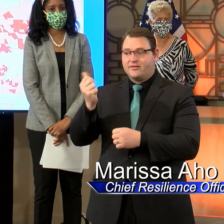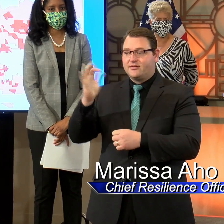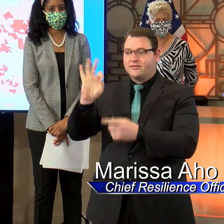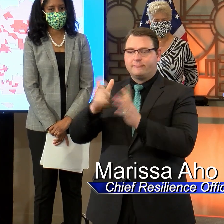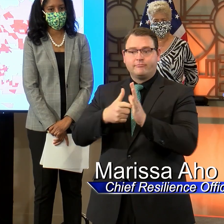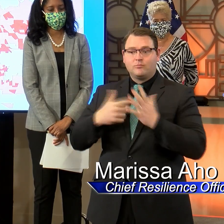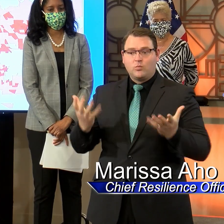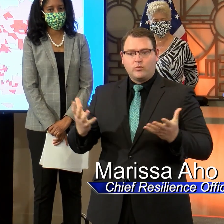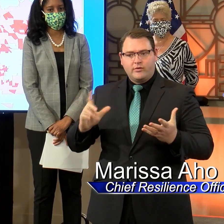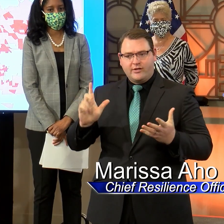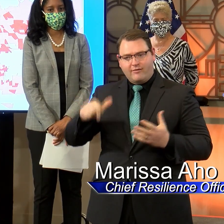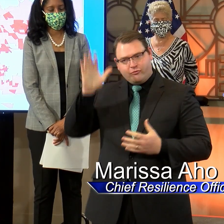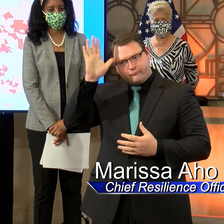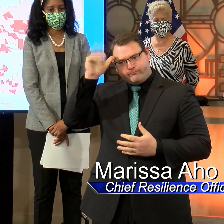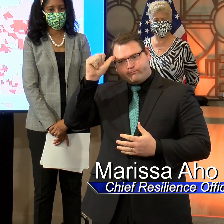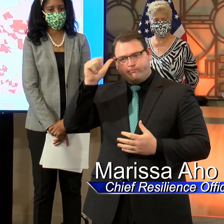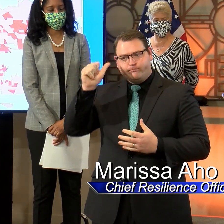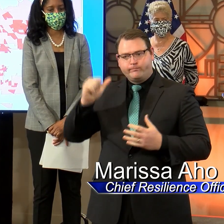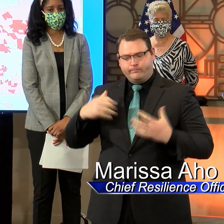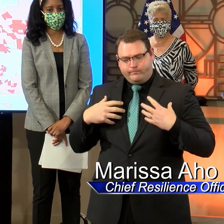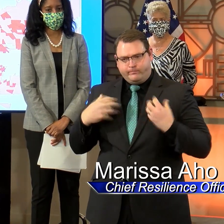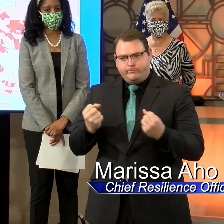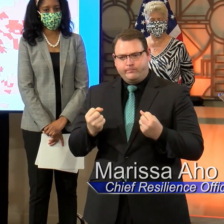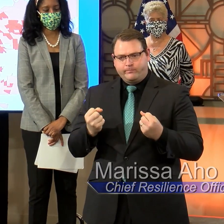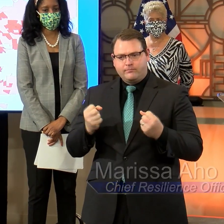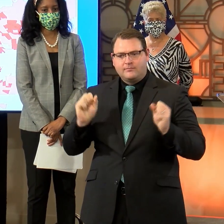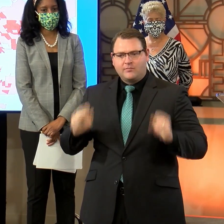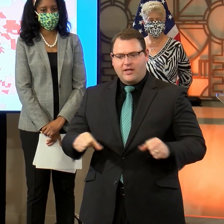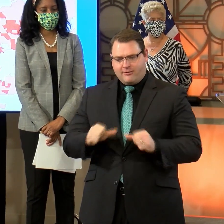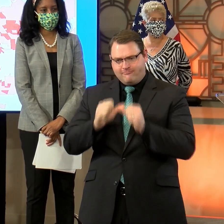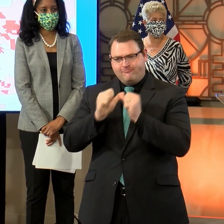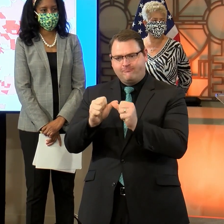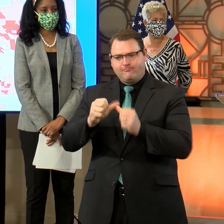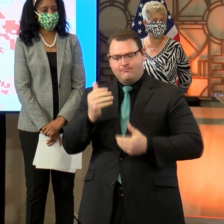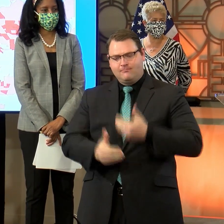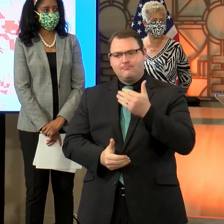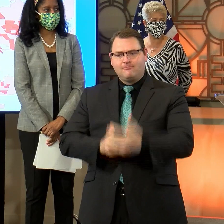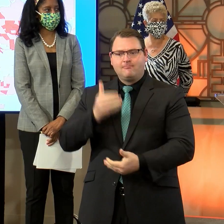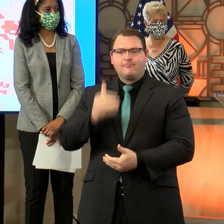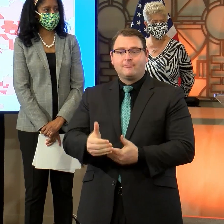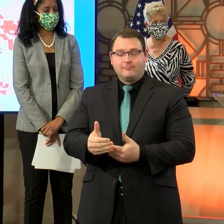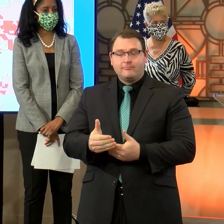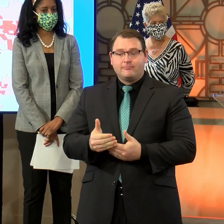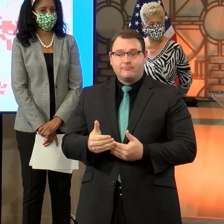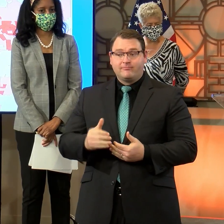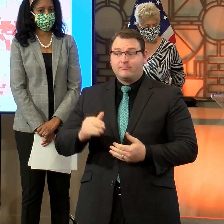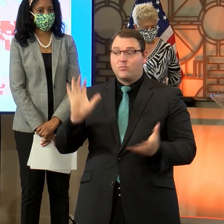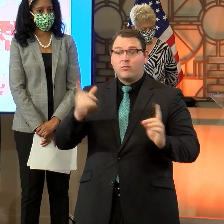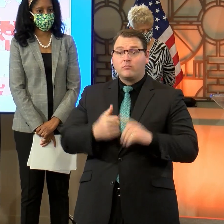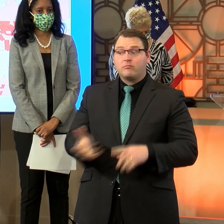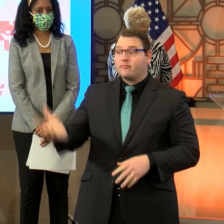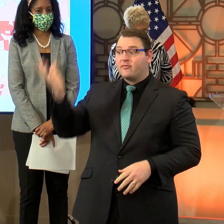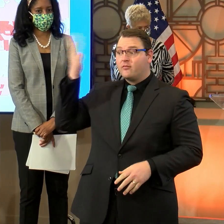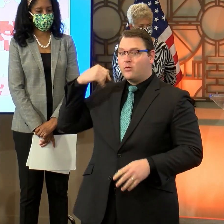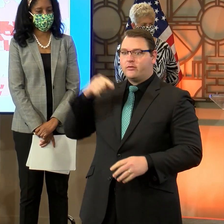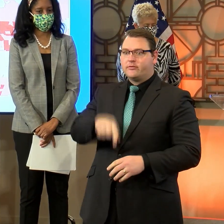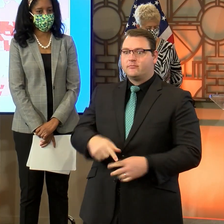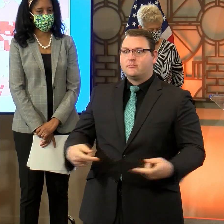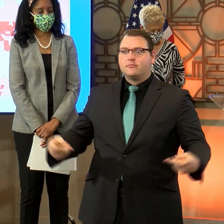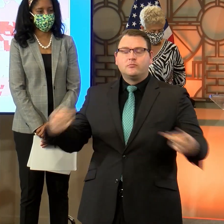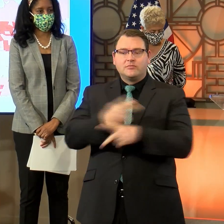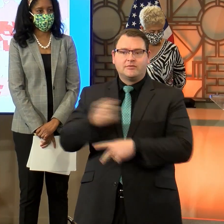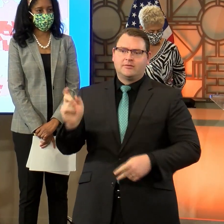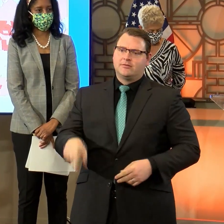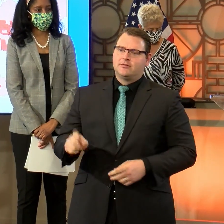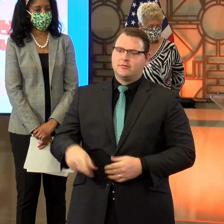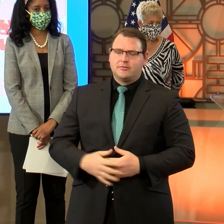crisis has ever demanded before. The ability of Houstonians, our neighborhoods, and our region to survive,